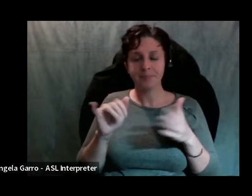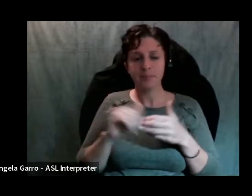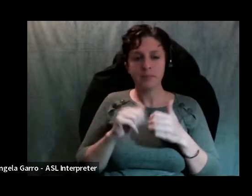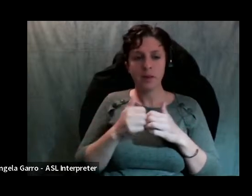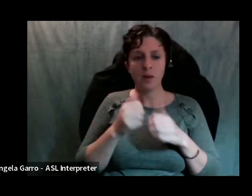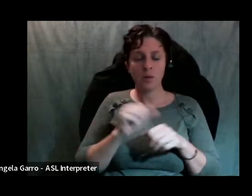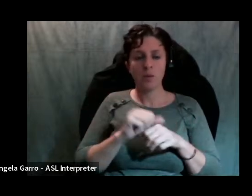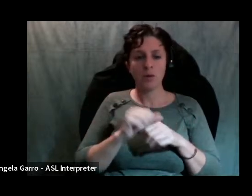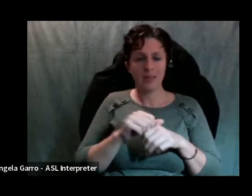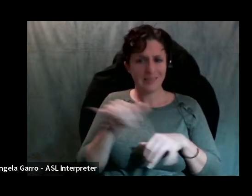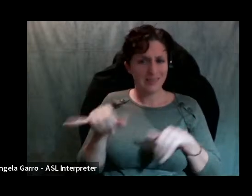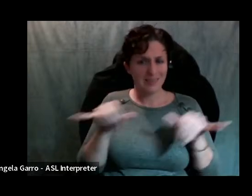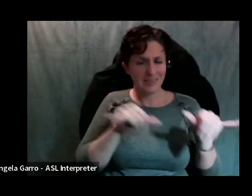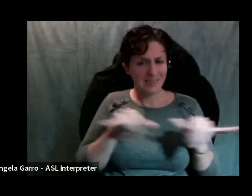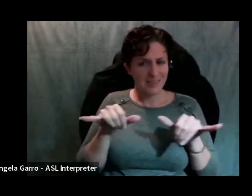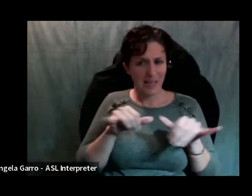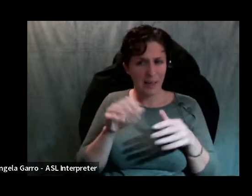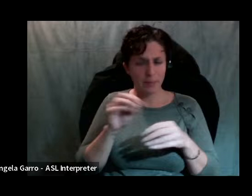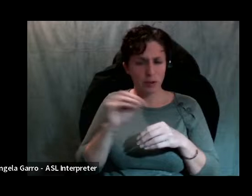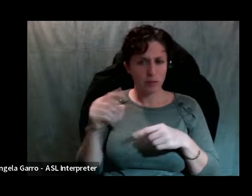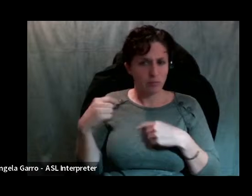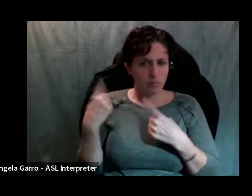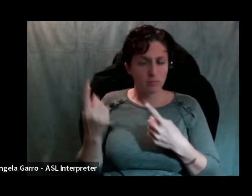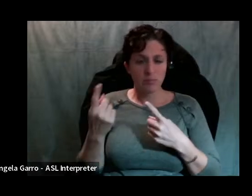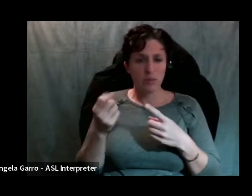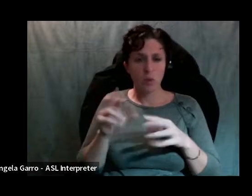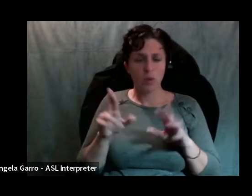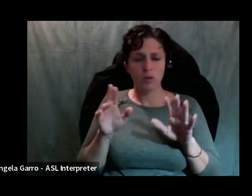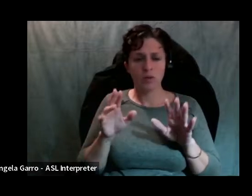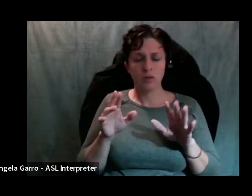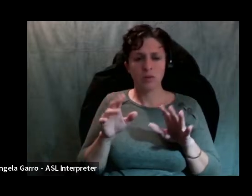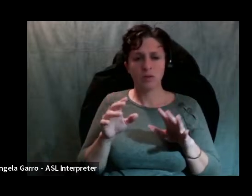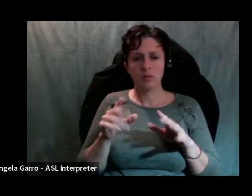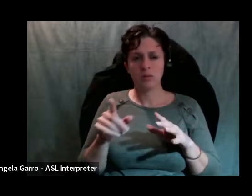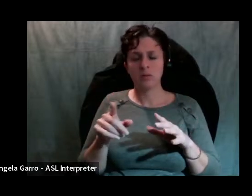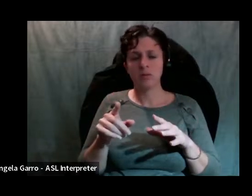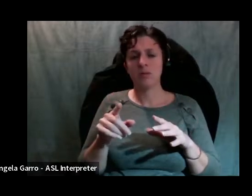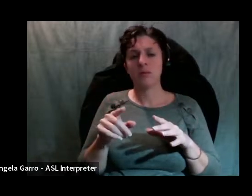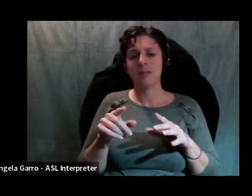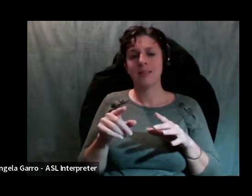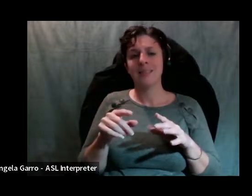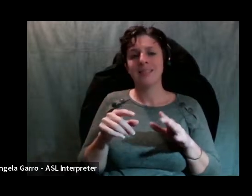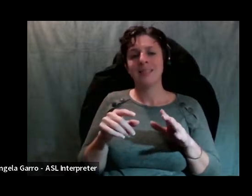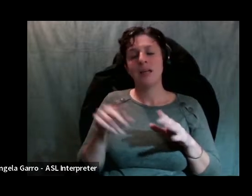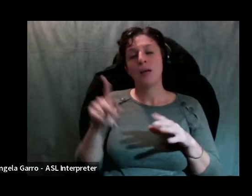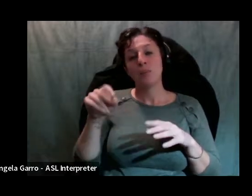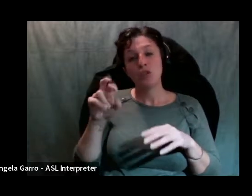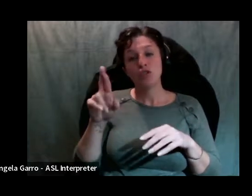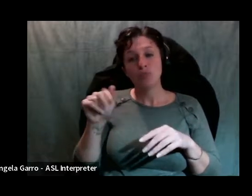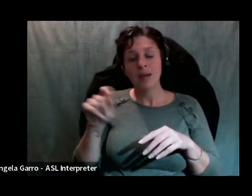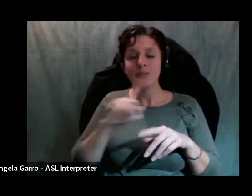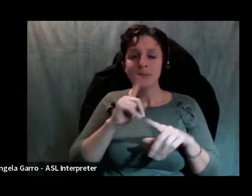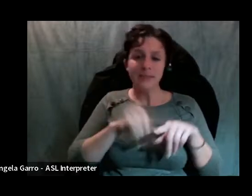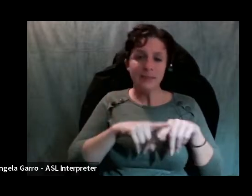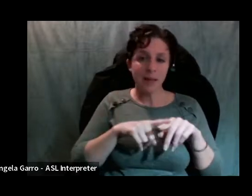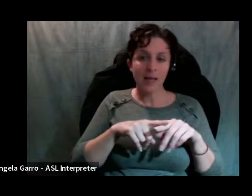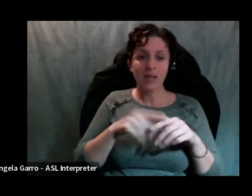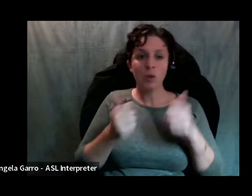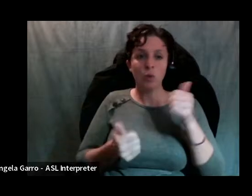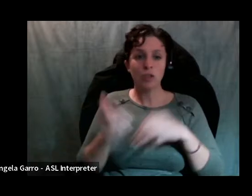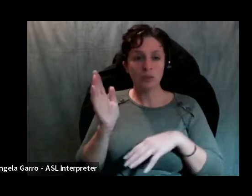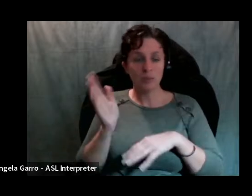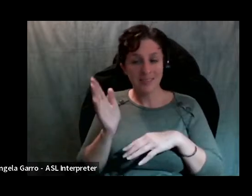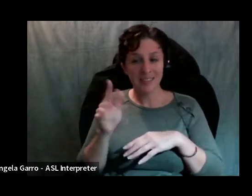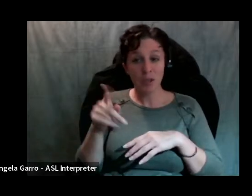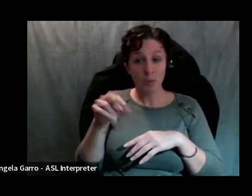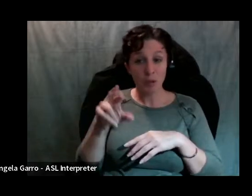calculates out. about the same percentage that it has been, or is the That's percentage increase the- declining? The PERS rate, depending on which presentation I've given,